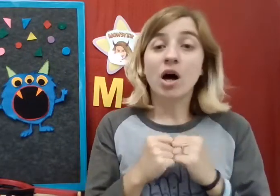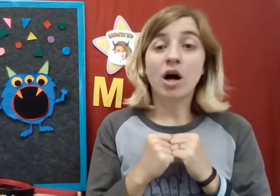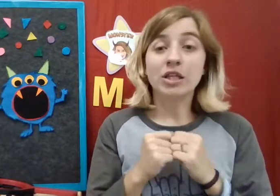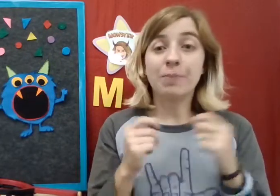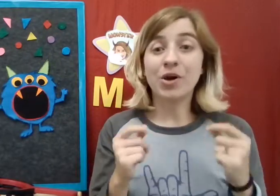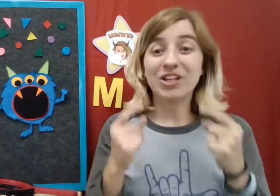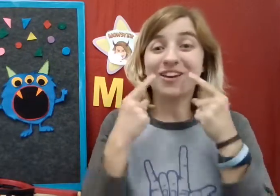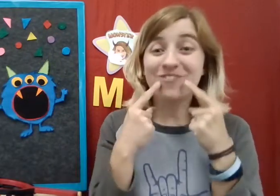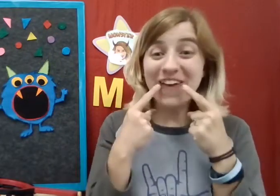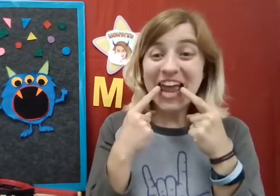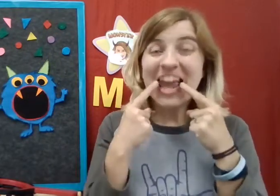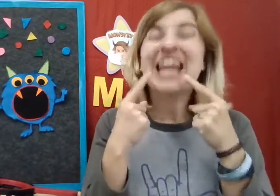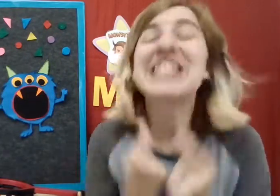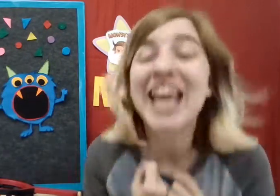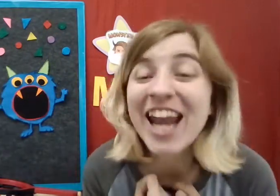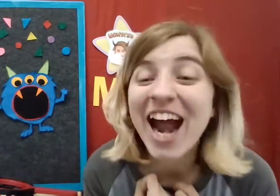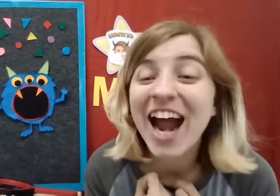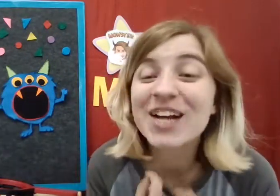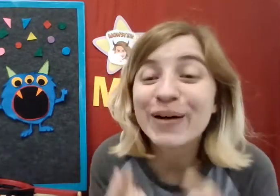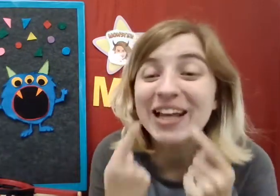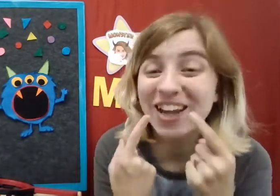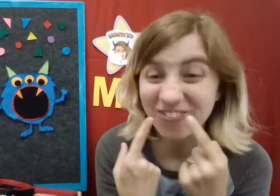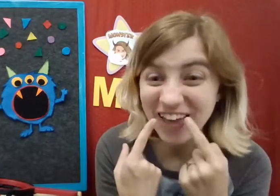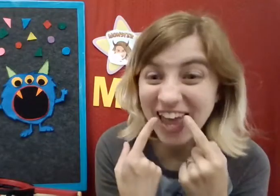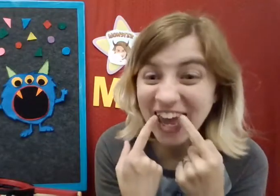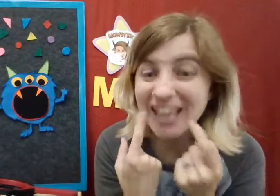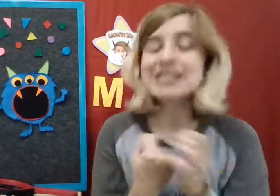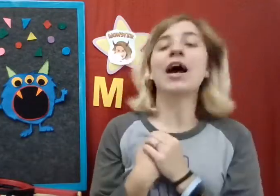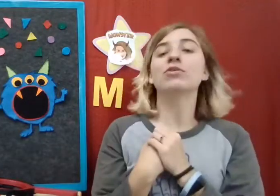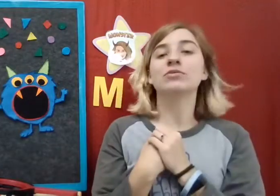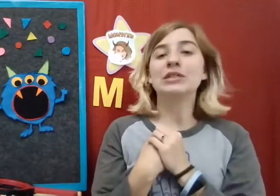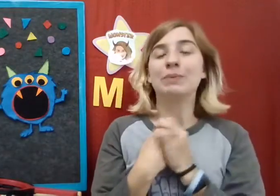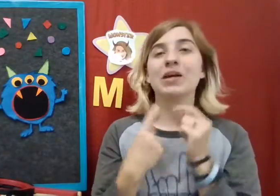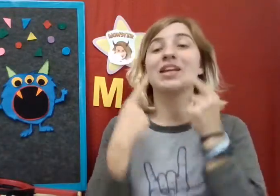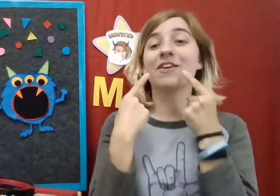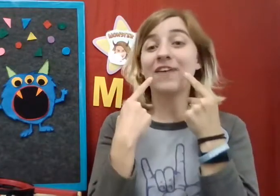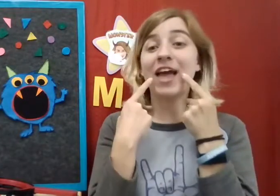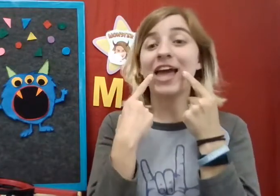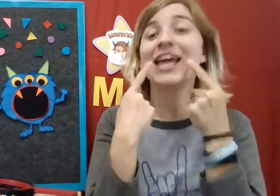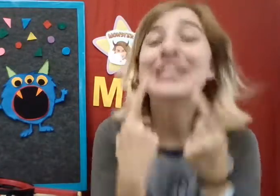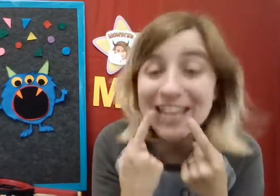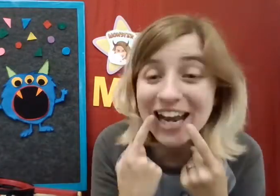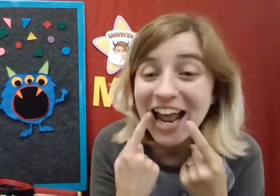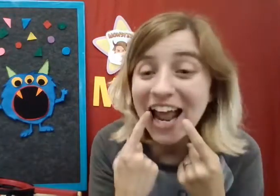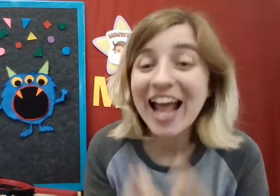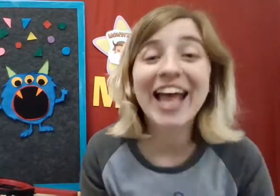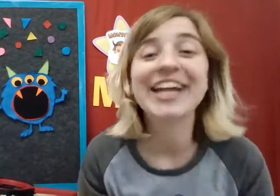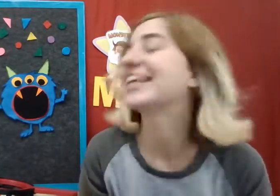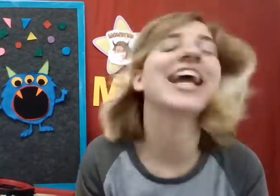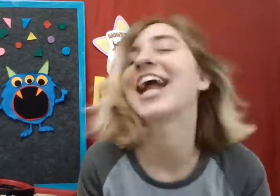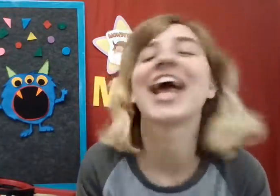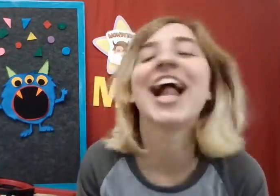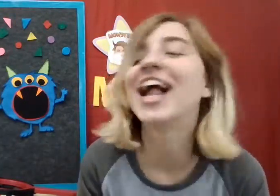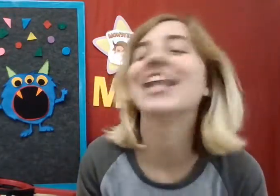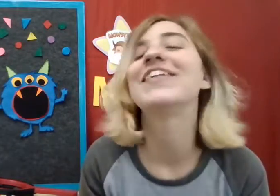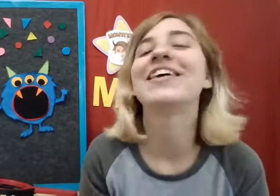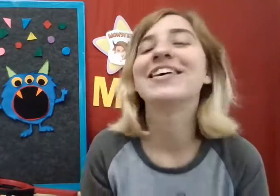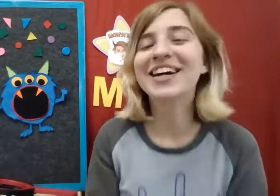you put your fangs in, you put your fangs out. You put your fangs in and you shake it all about.